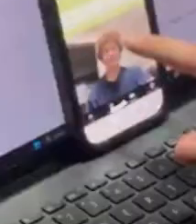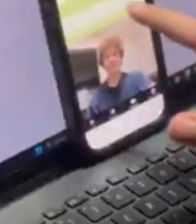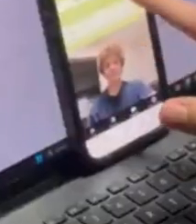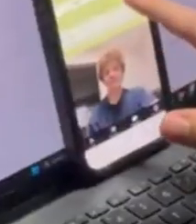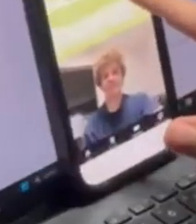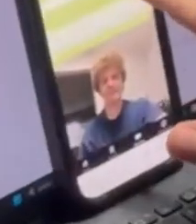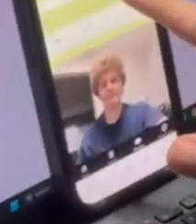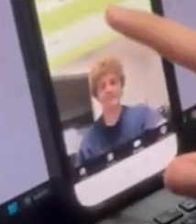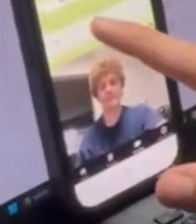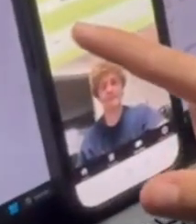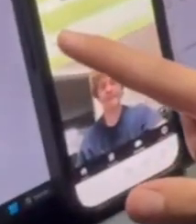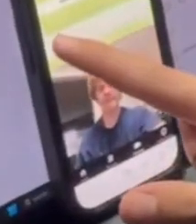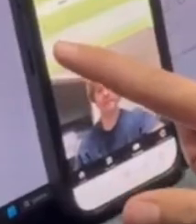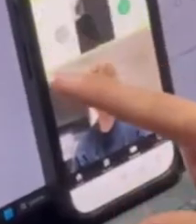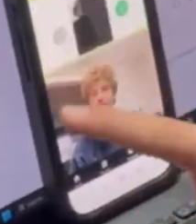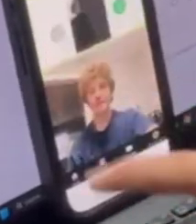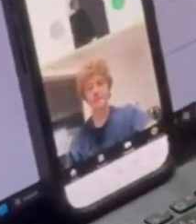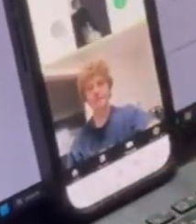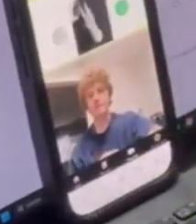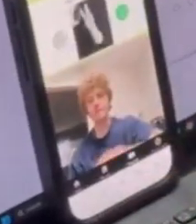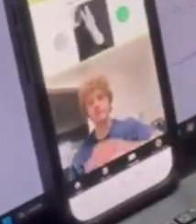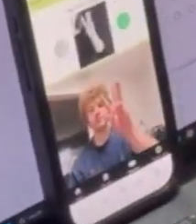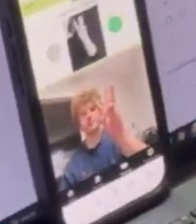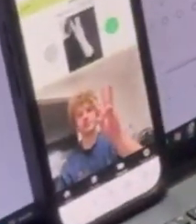learning how to say his name in ASL.